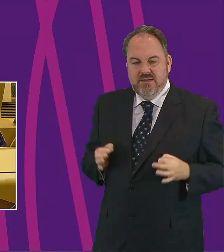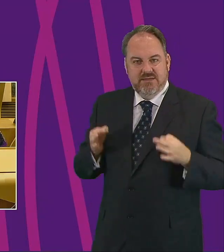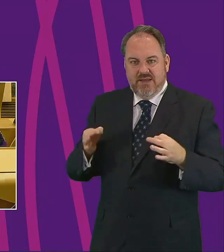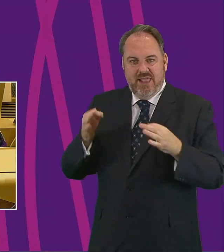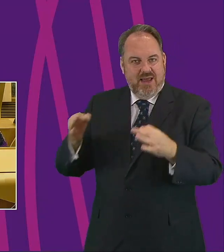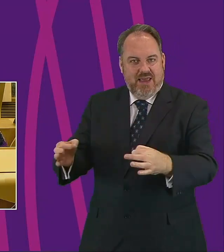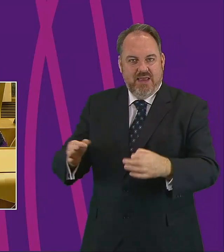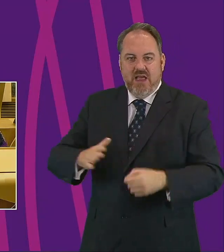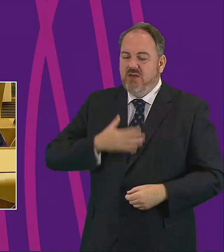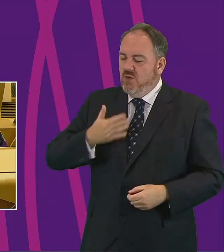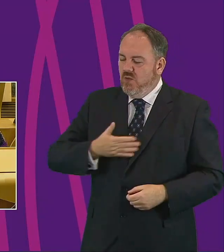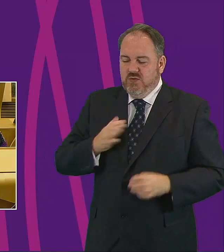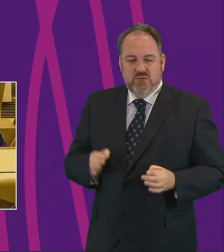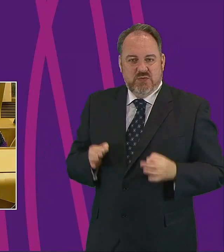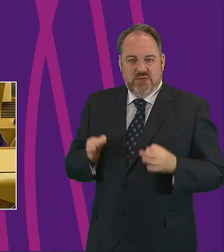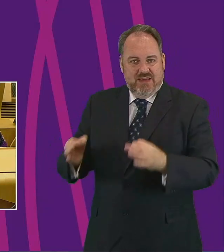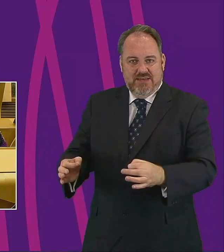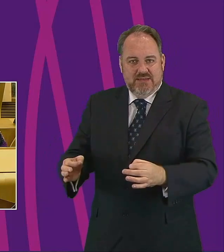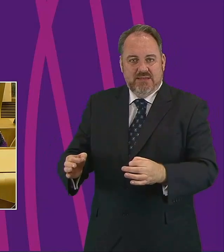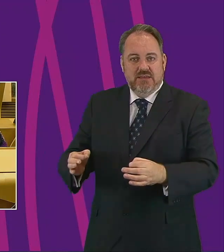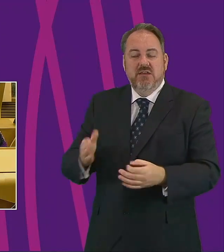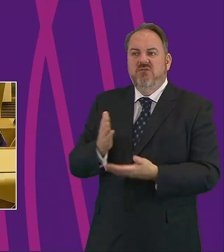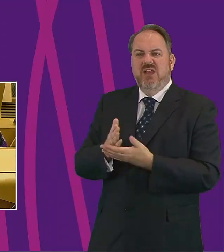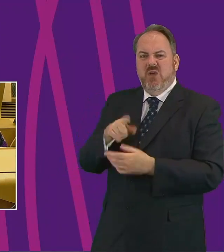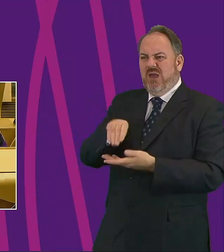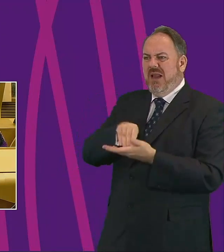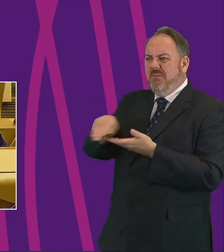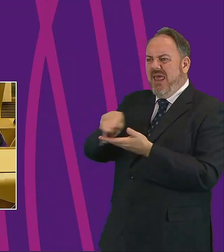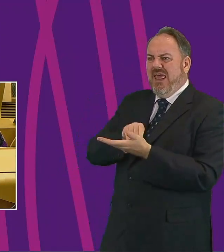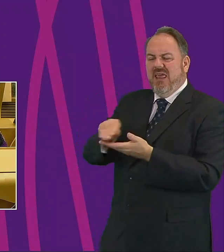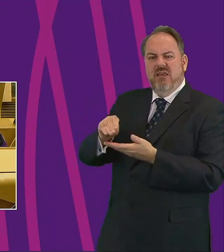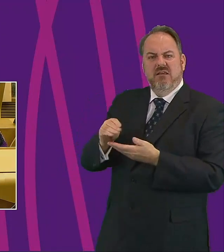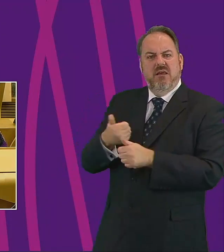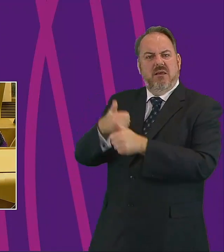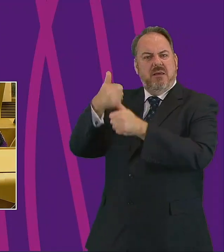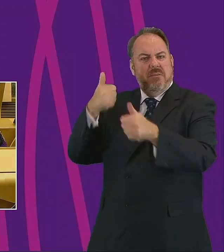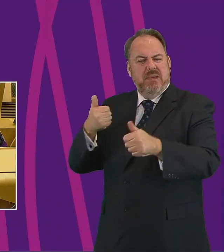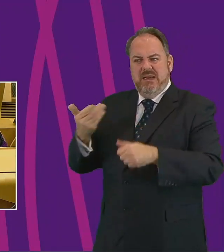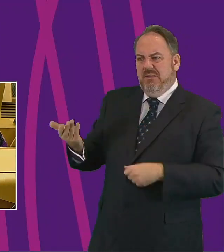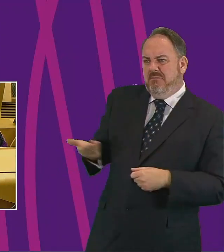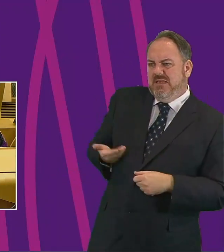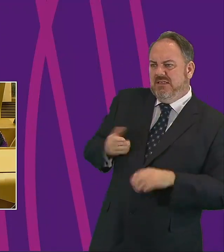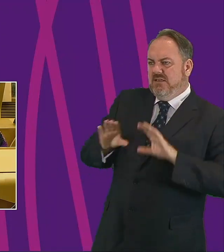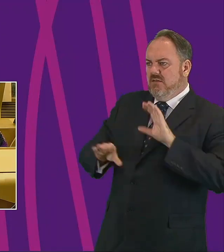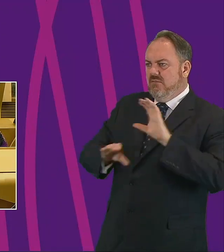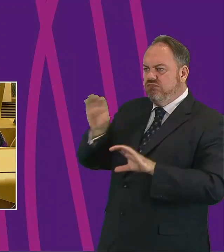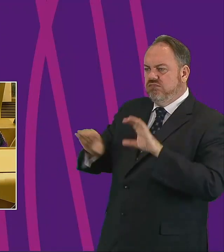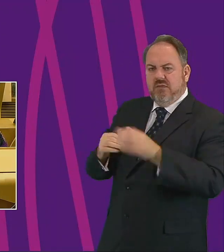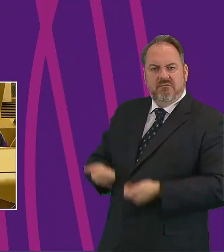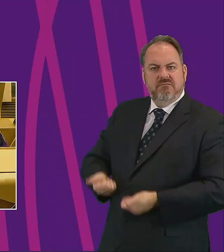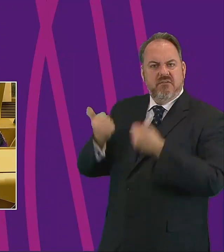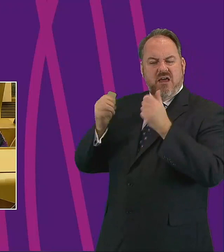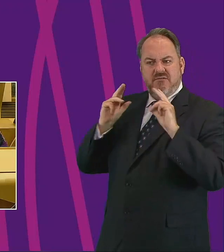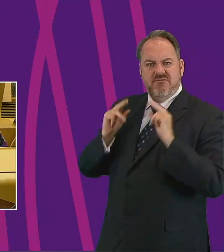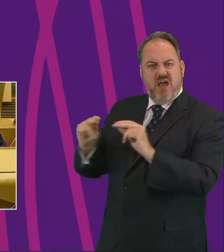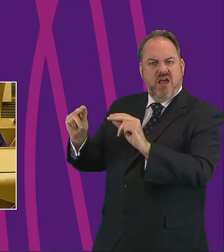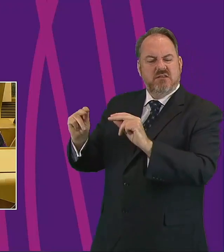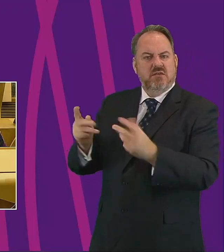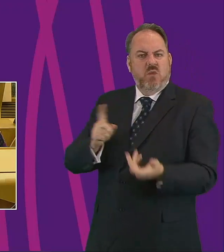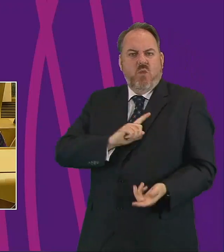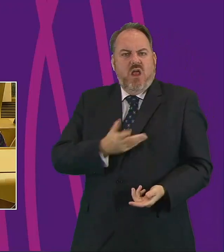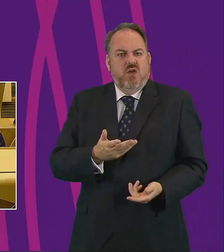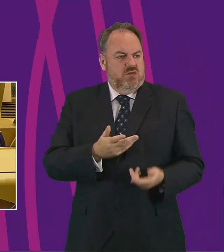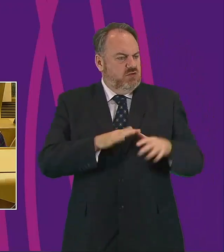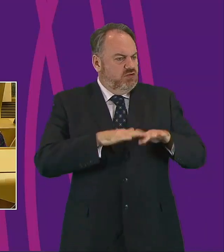rapidly introduce payments to businesses in need, surely it's possible to rapidly introduce payments to families and children in